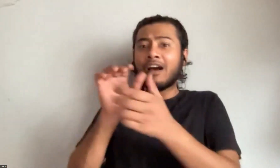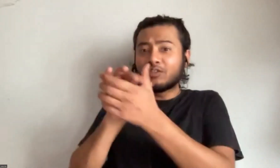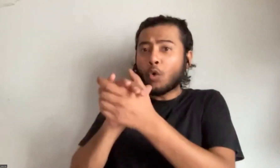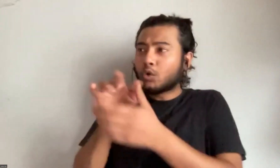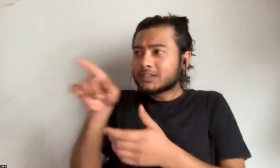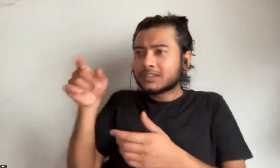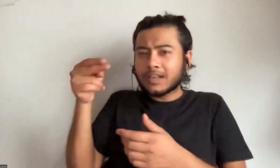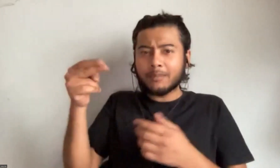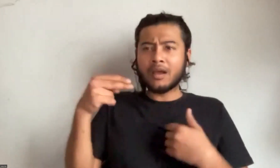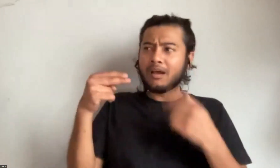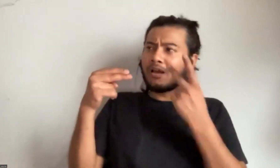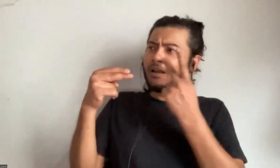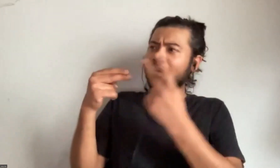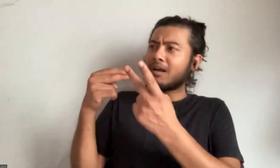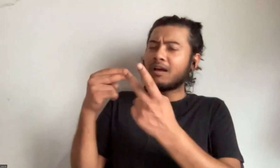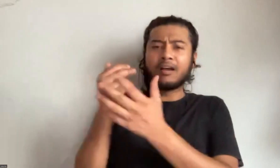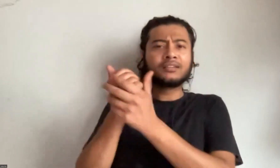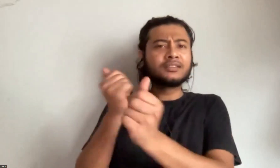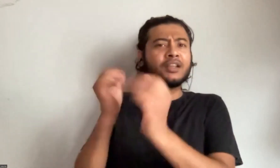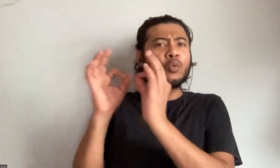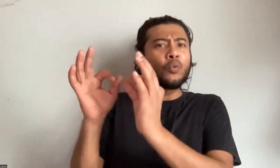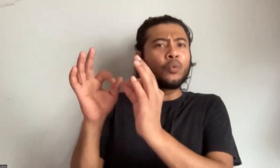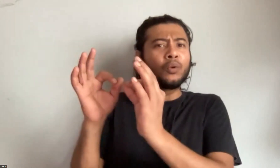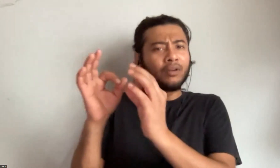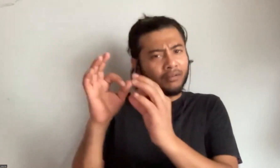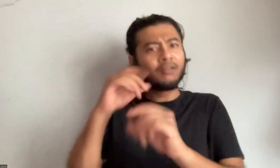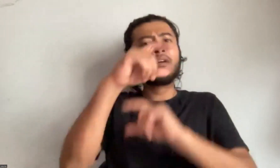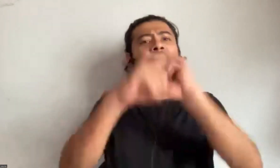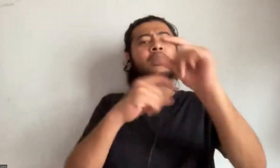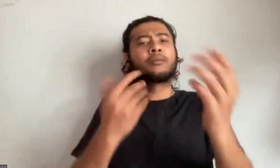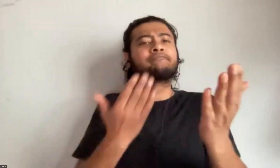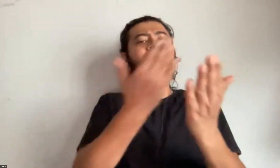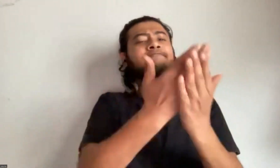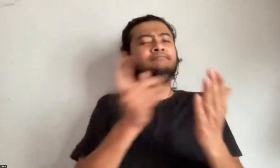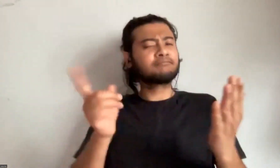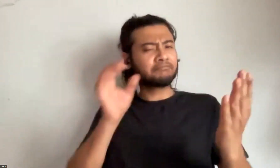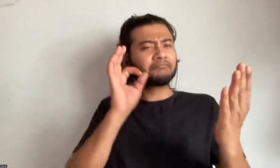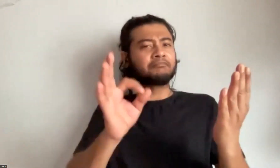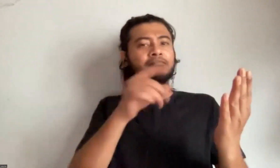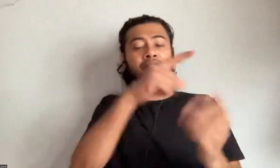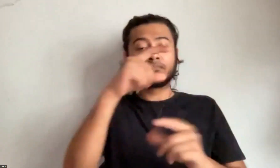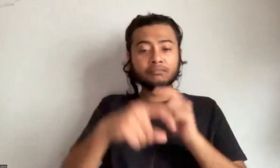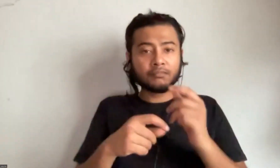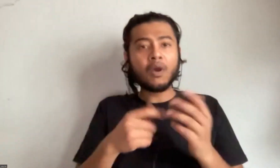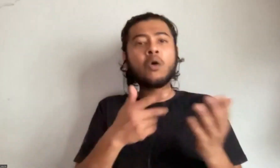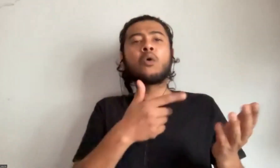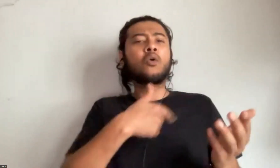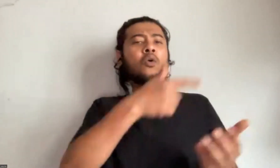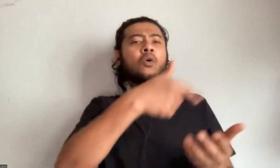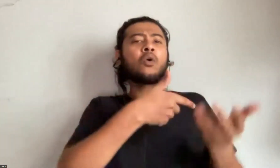mercy on this devotee. So when Srimati Radharani recommends our name to Krishna, then